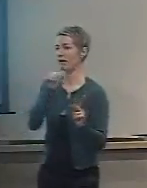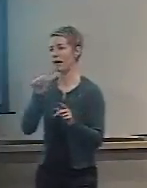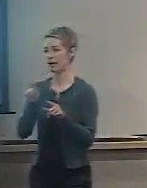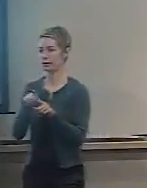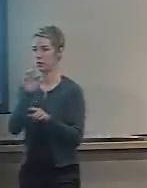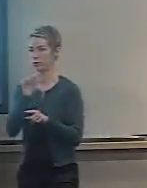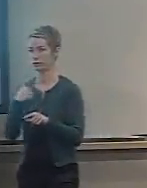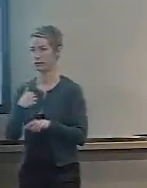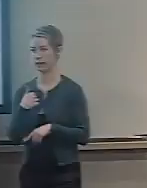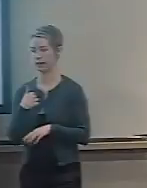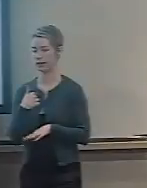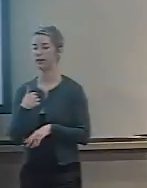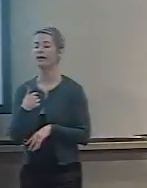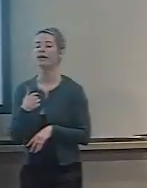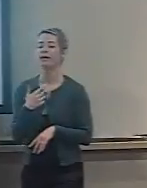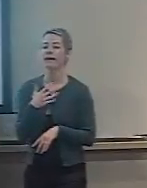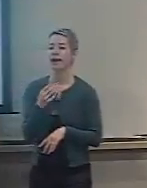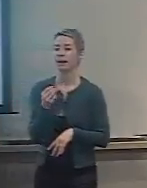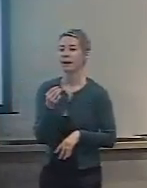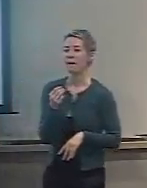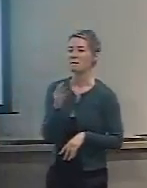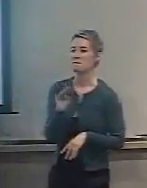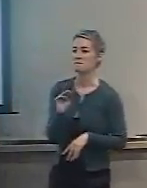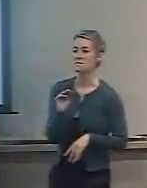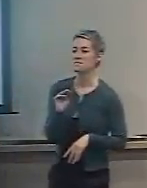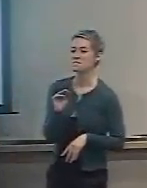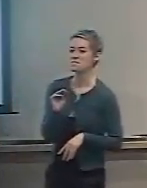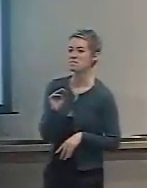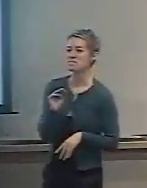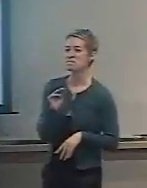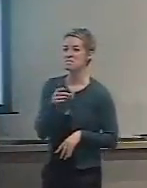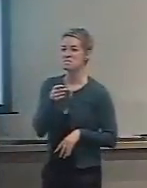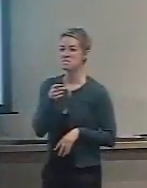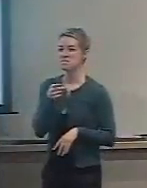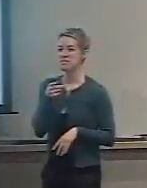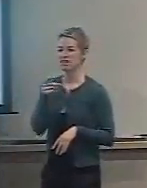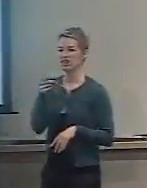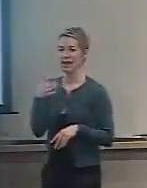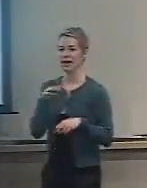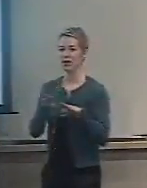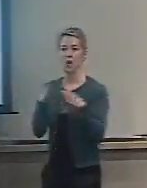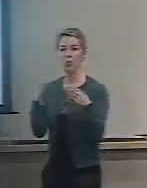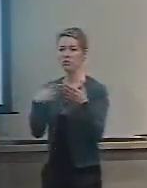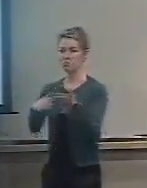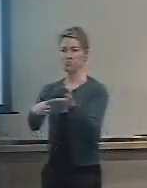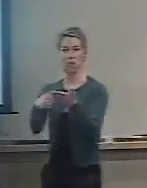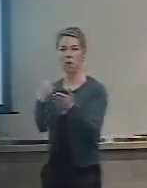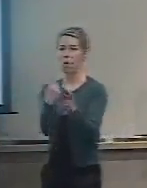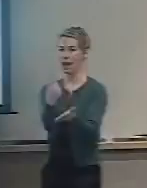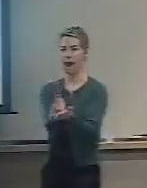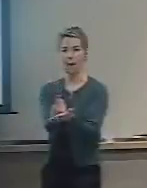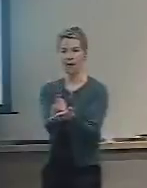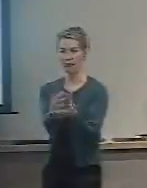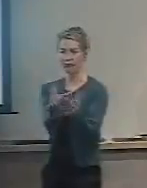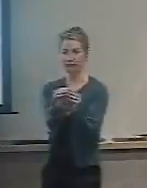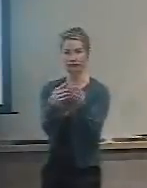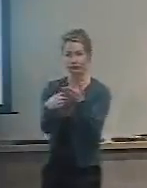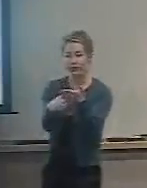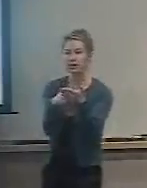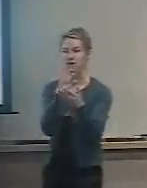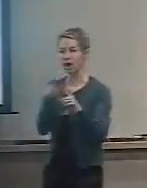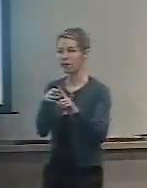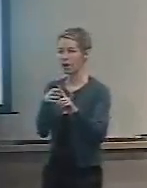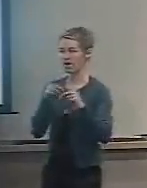me, and sort of had an open 1-hour session and talked about the physical setup, how you set up